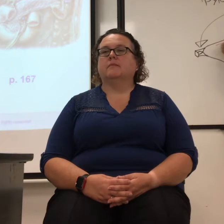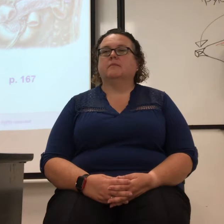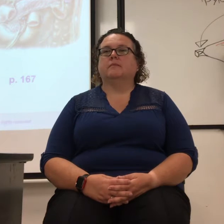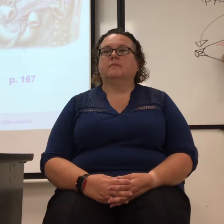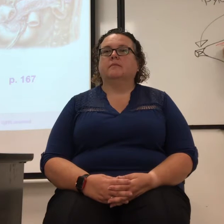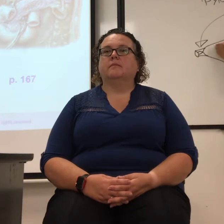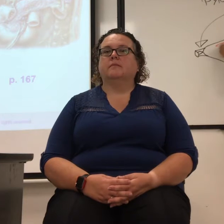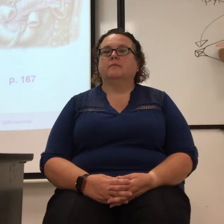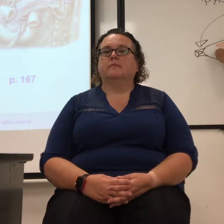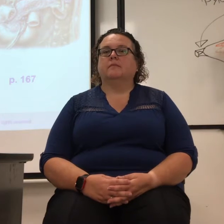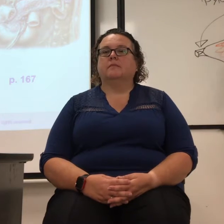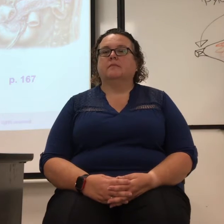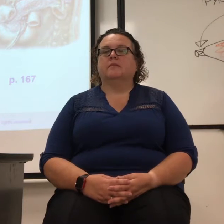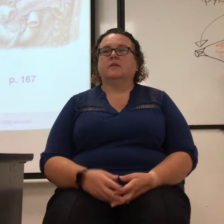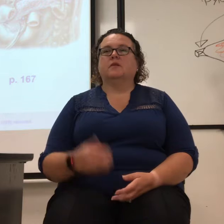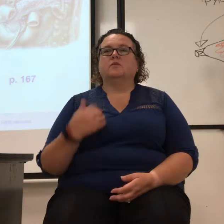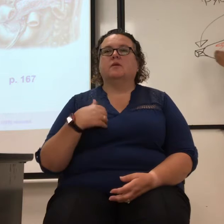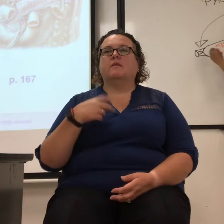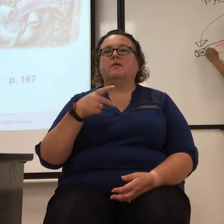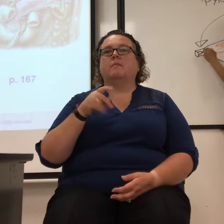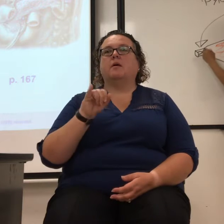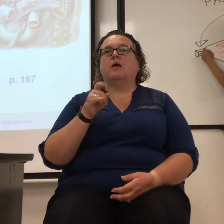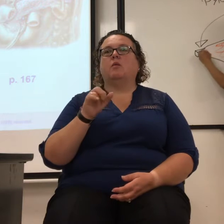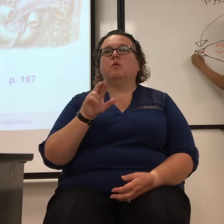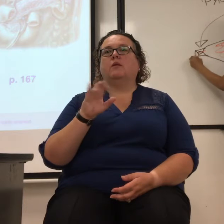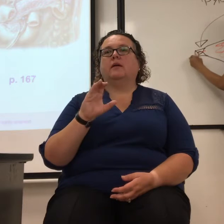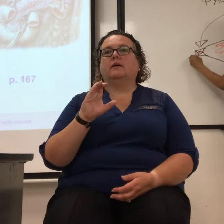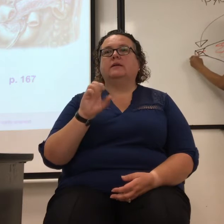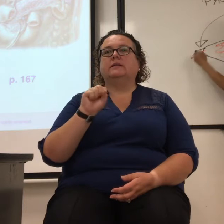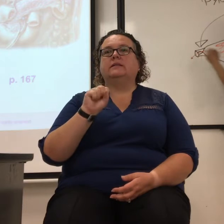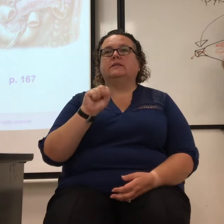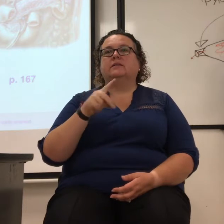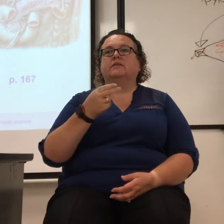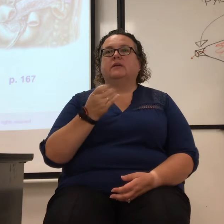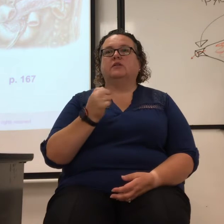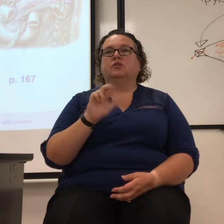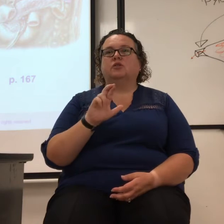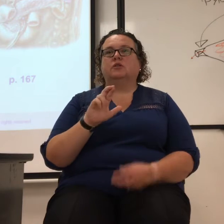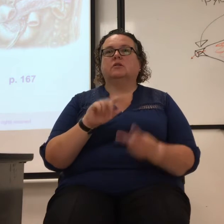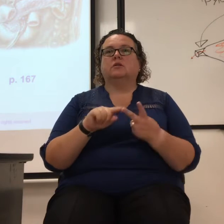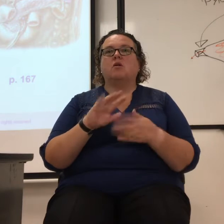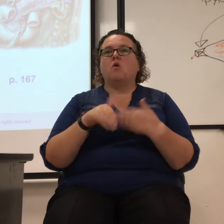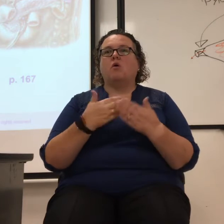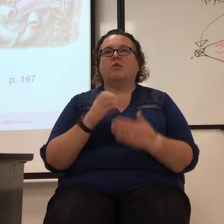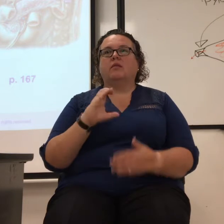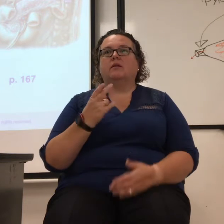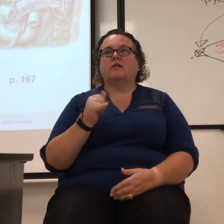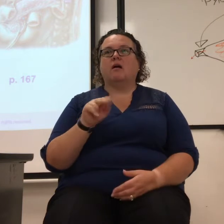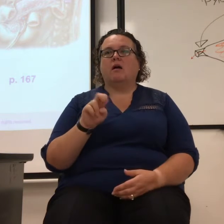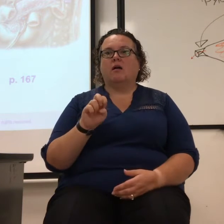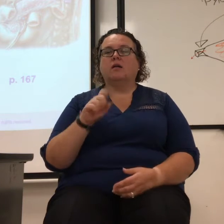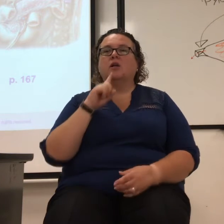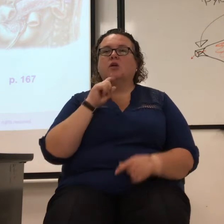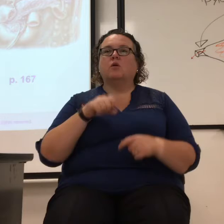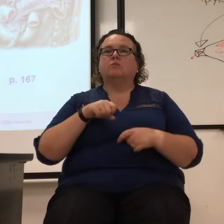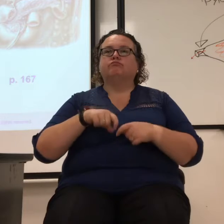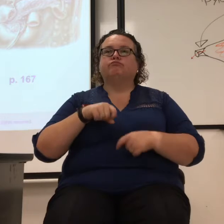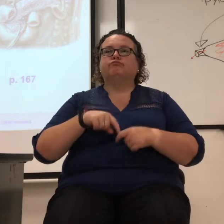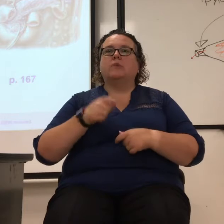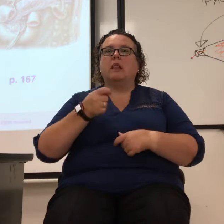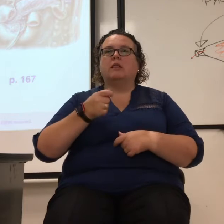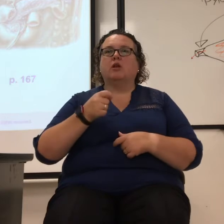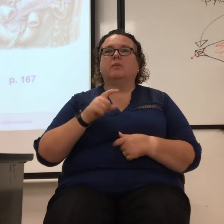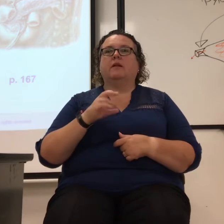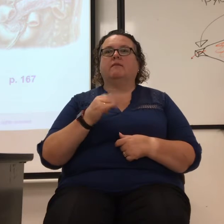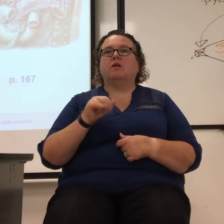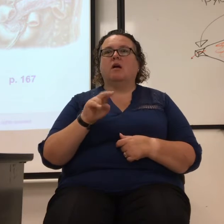You get all this chyme. And you're squirting a little bit of chyme into the duodenum. One thing about the